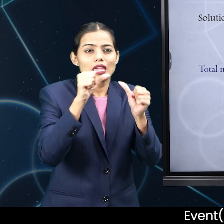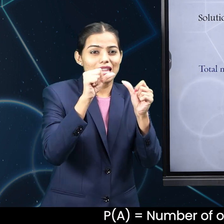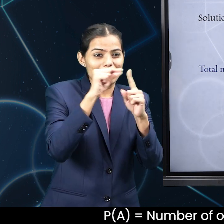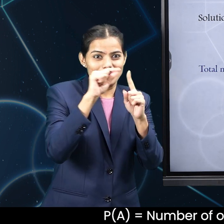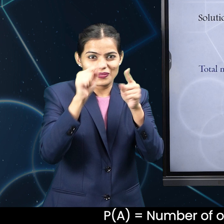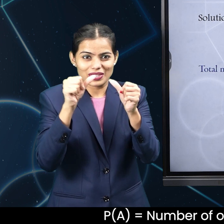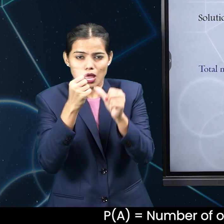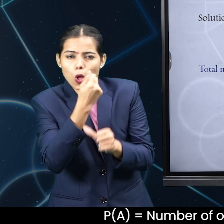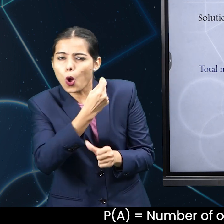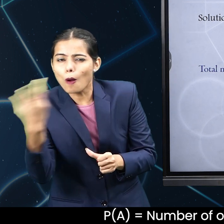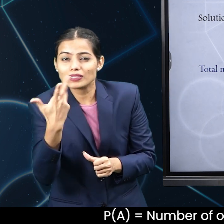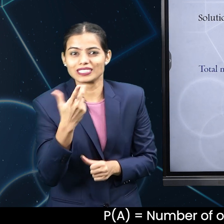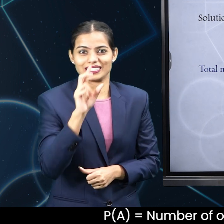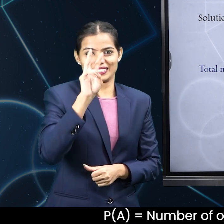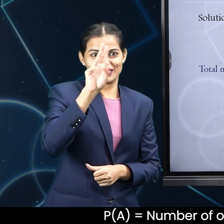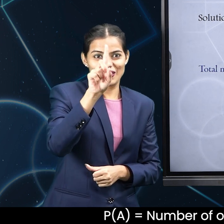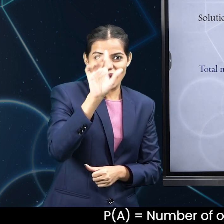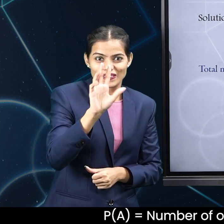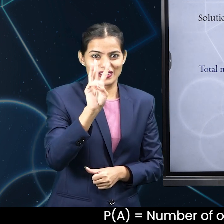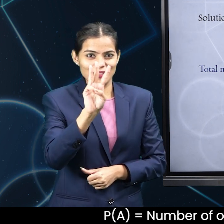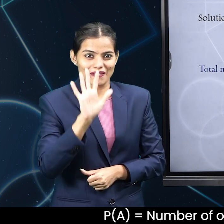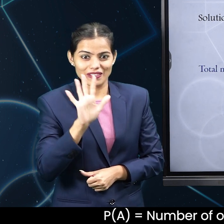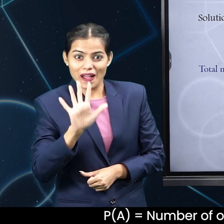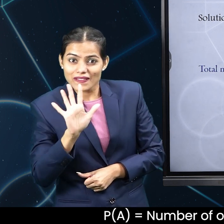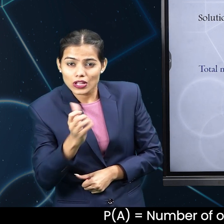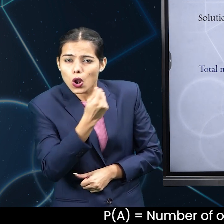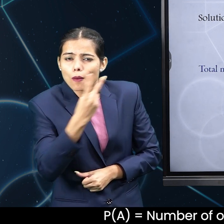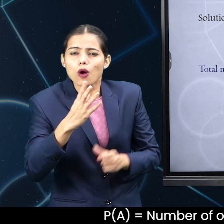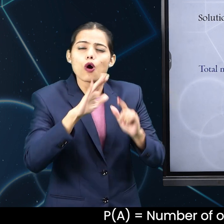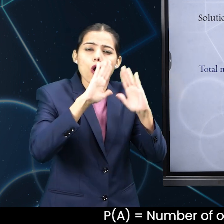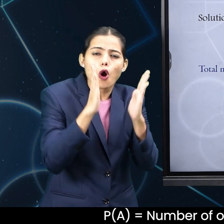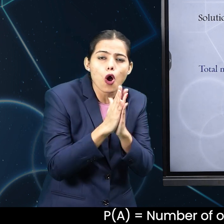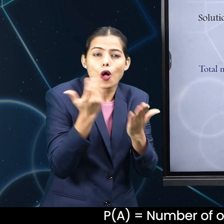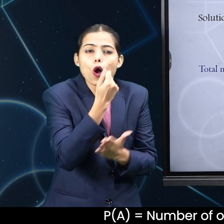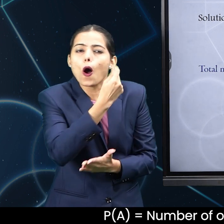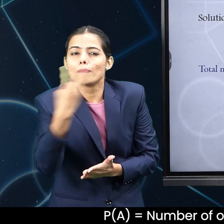P of A is equal to number of odd numbers by total number of outcomes.